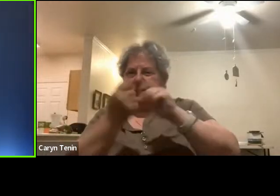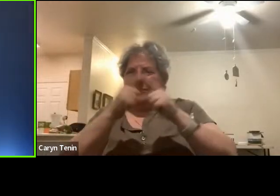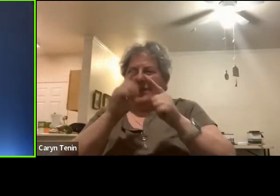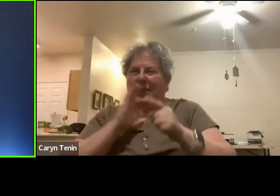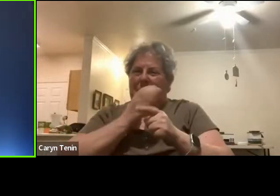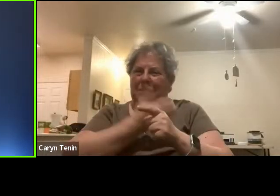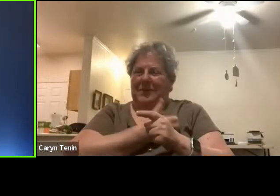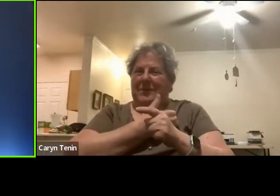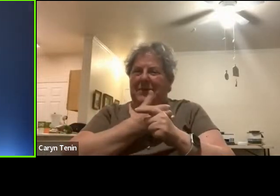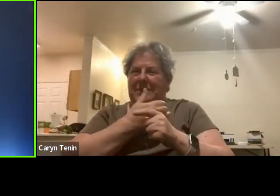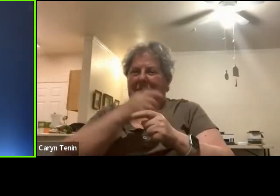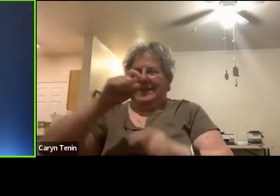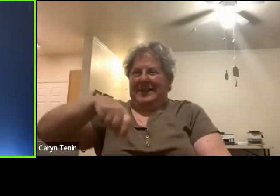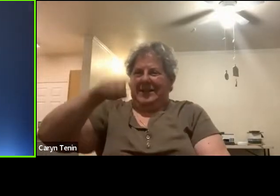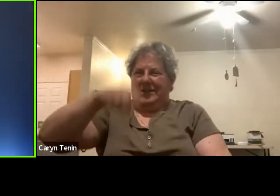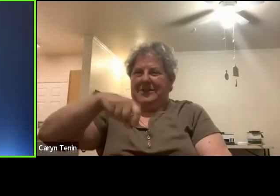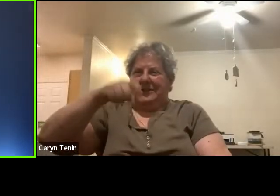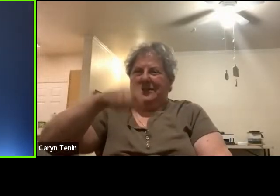to please consider